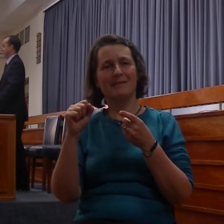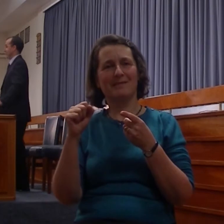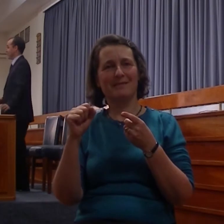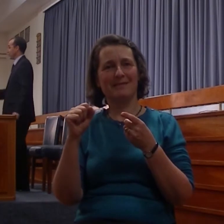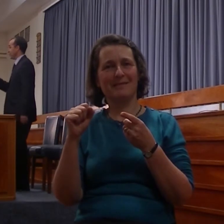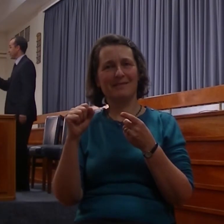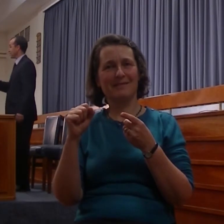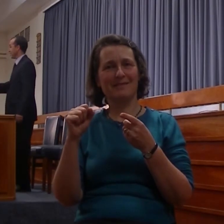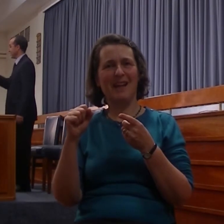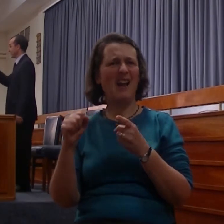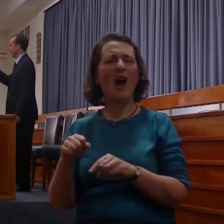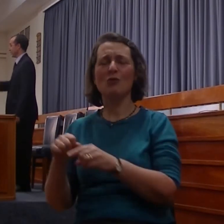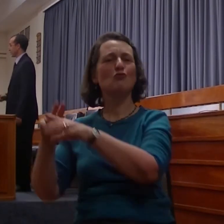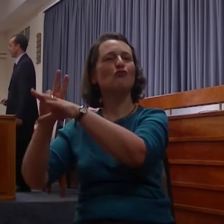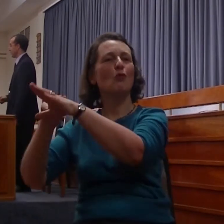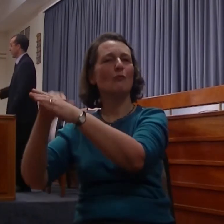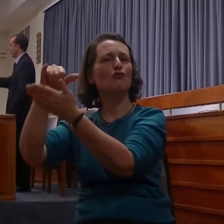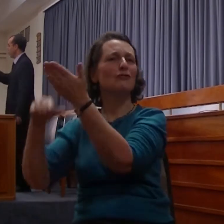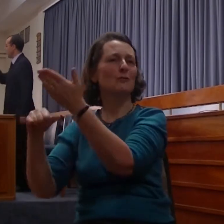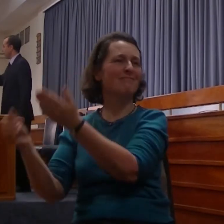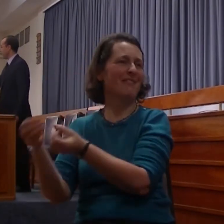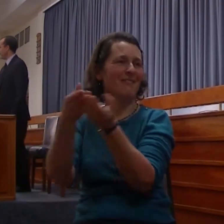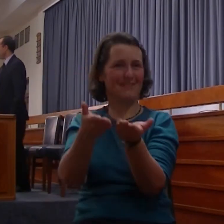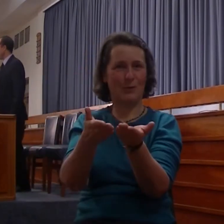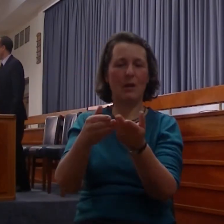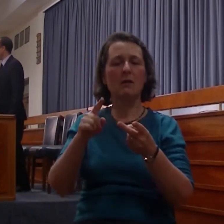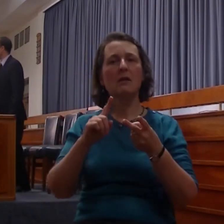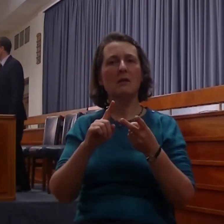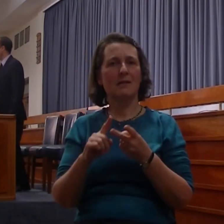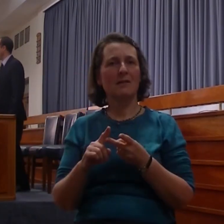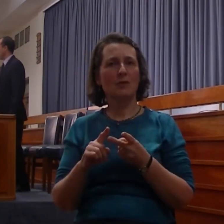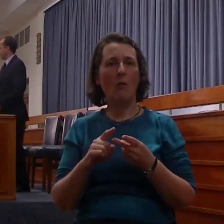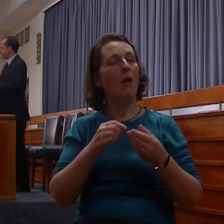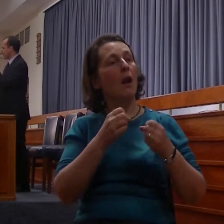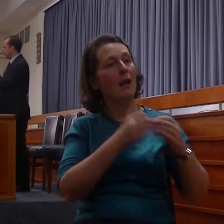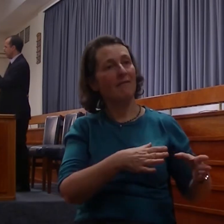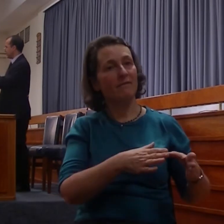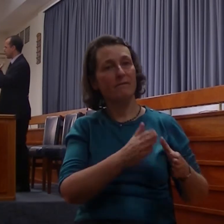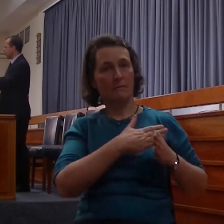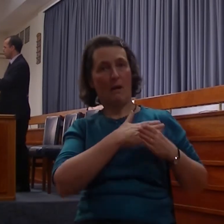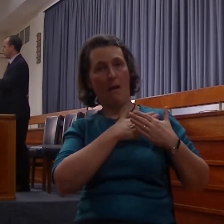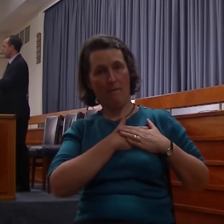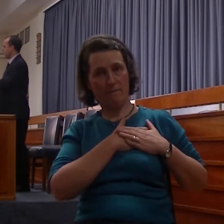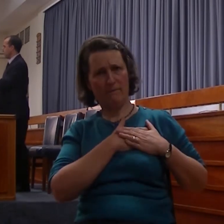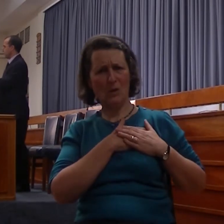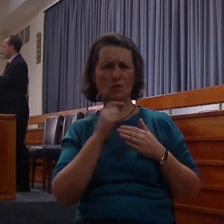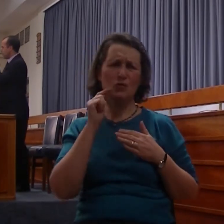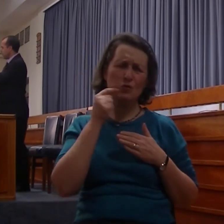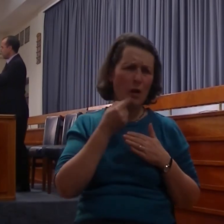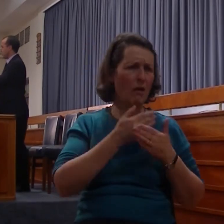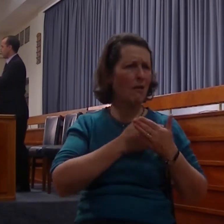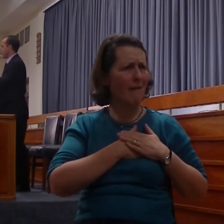Remember. So that's that's the divine prescription. You go to a doctor, he gives you a